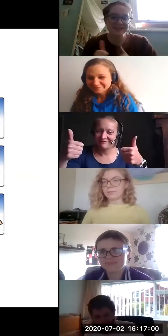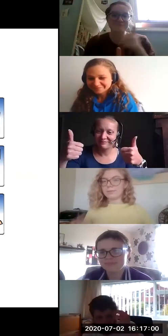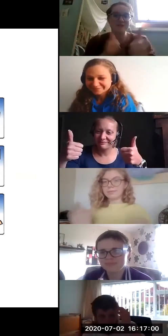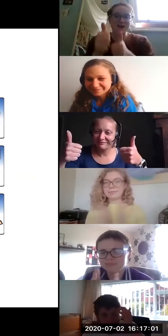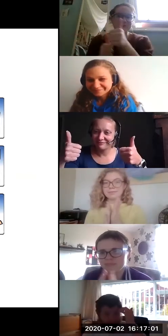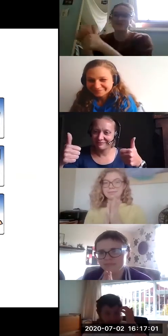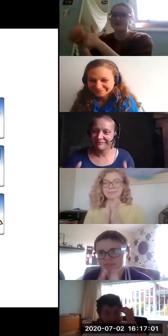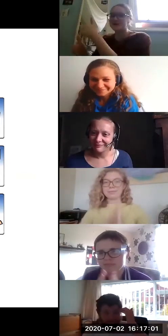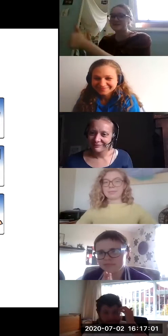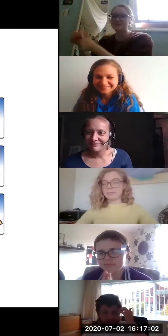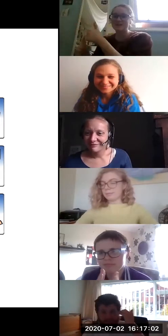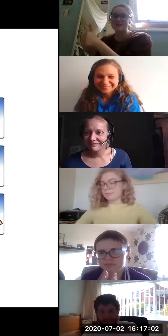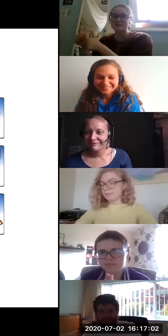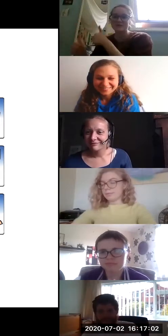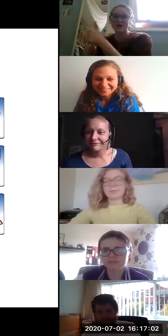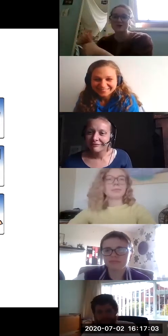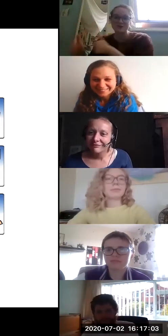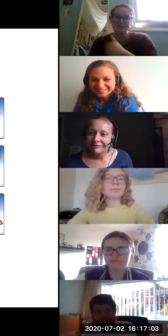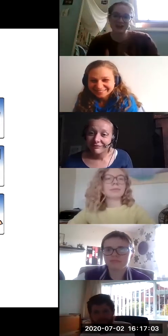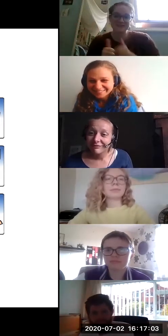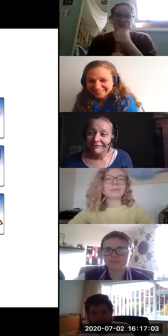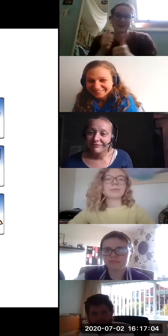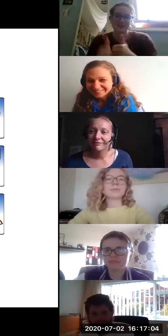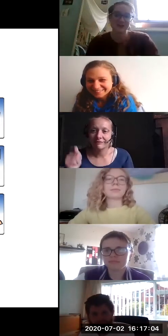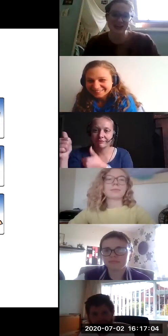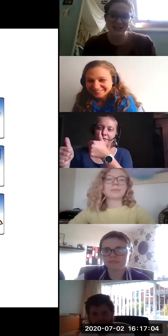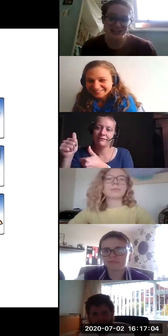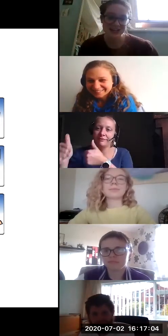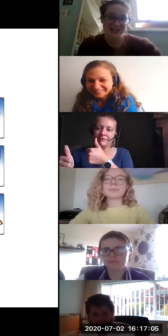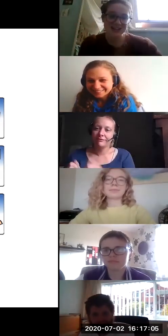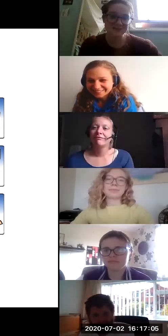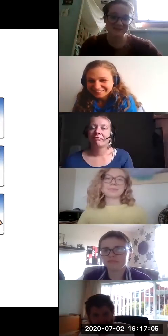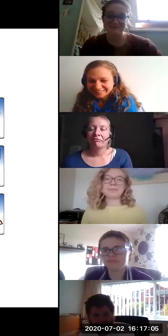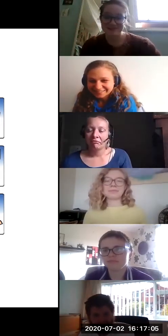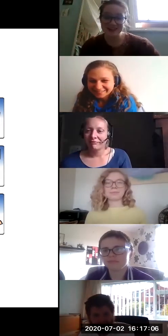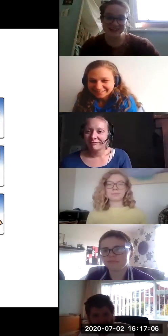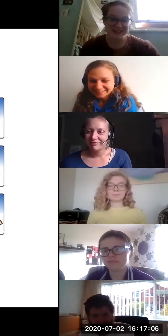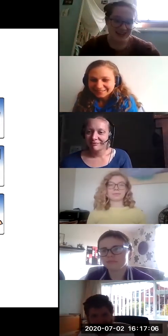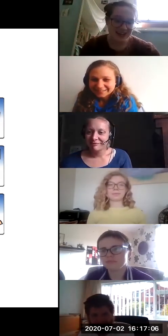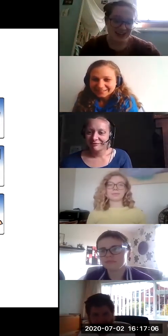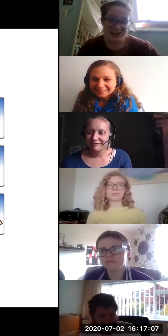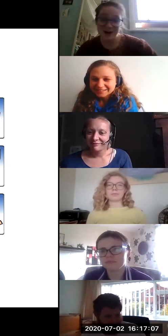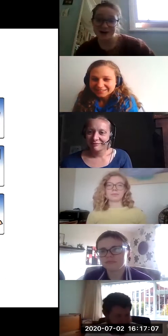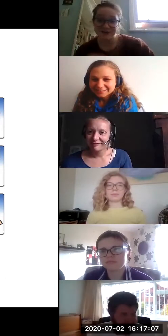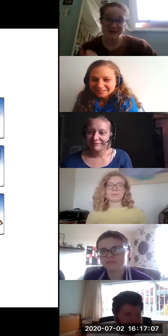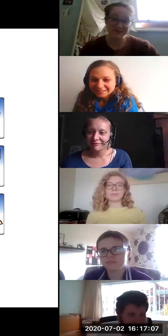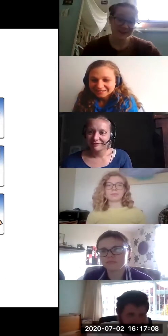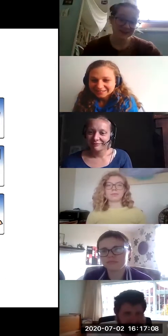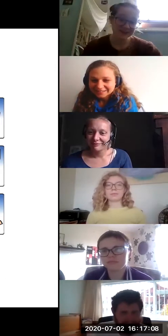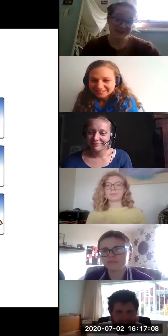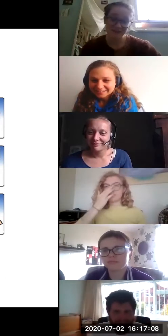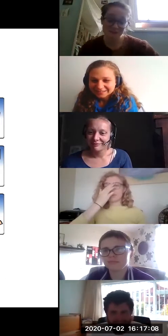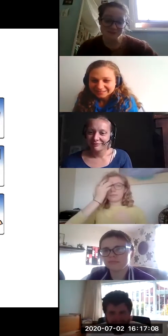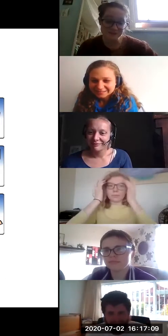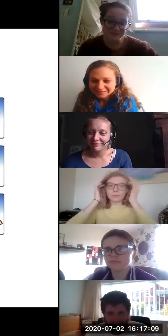Guys, this is proud, by the way. If you want to tell someone you're proud, that's how you do it. Yeah. Oh well, you ready?